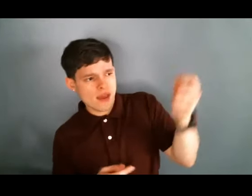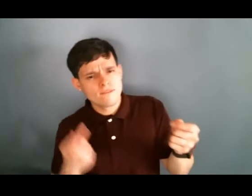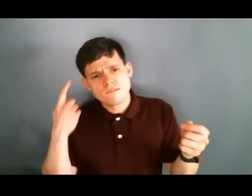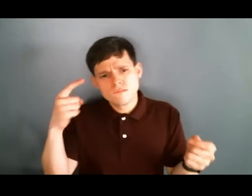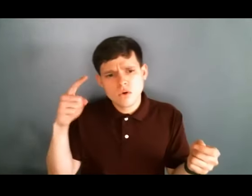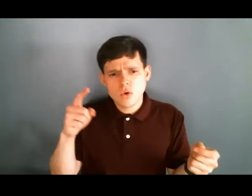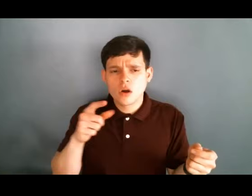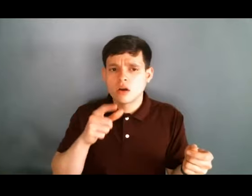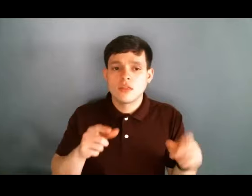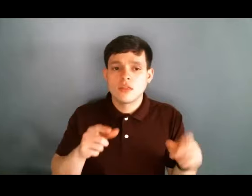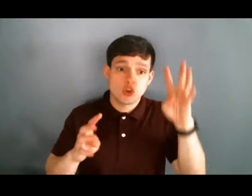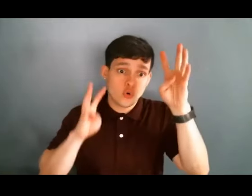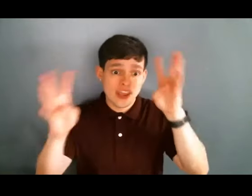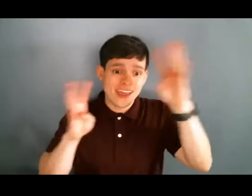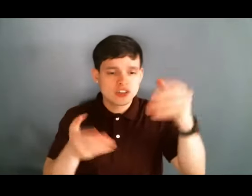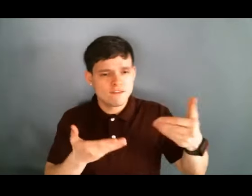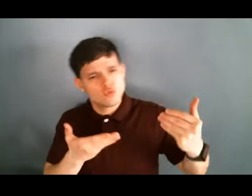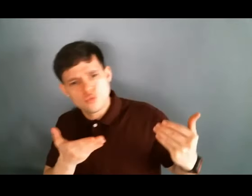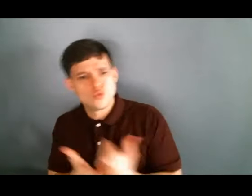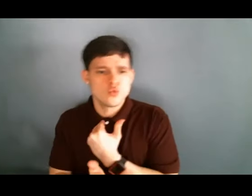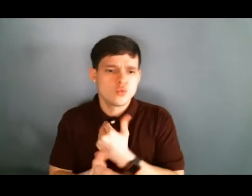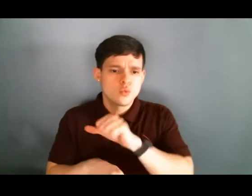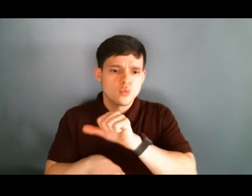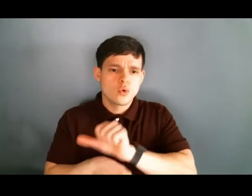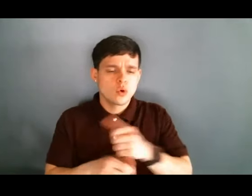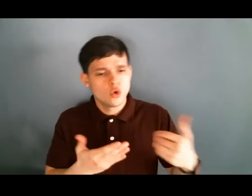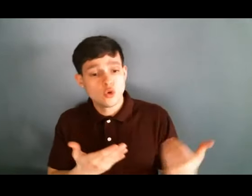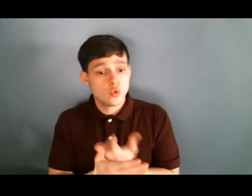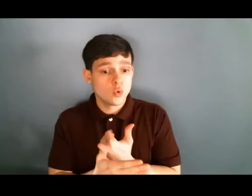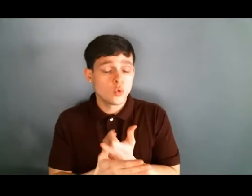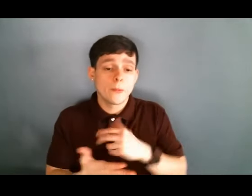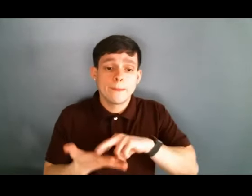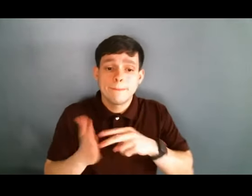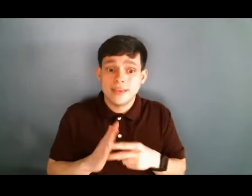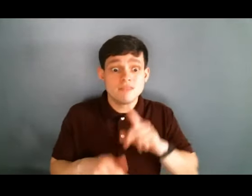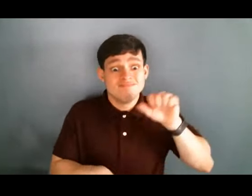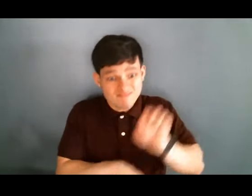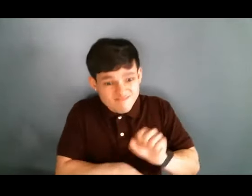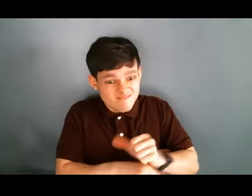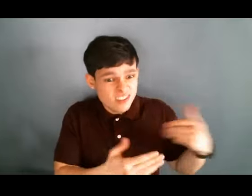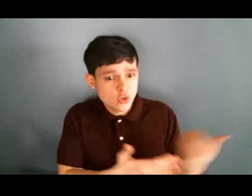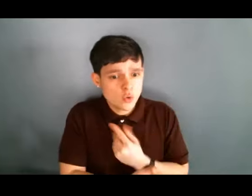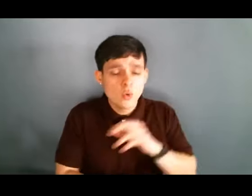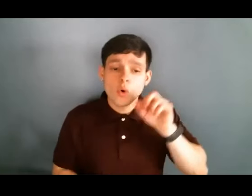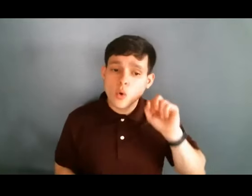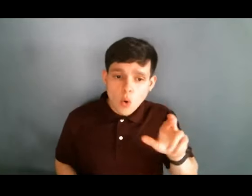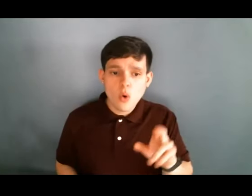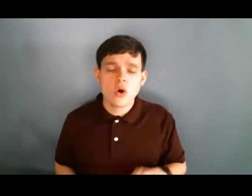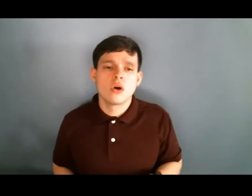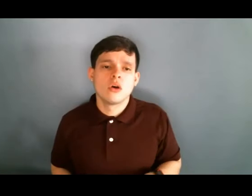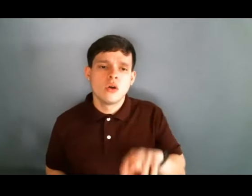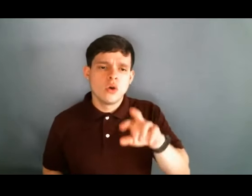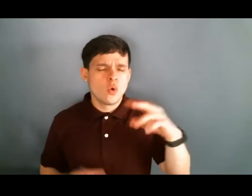for the creation of new work. So new work can be something that is completely new. It can also be a radical reimagining